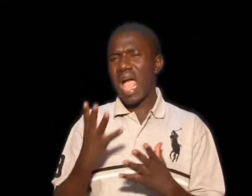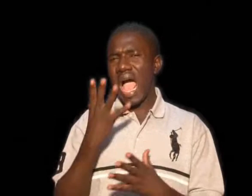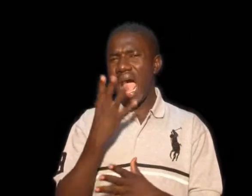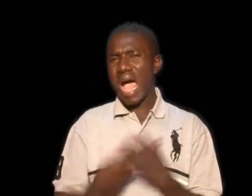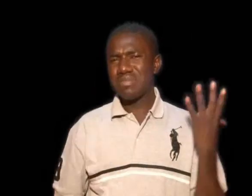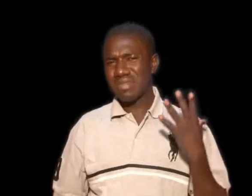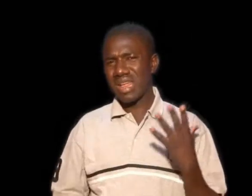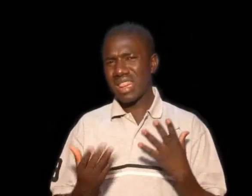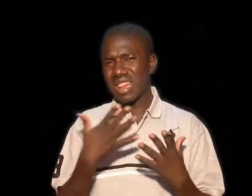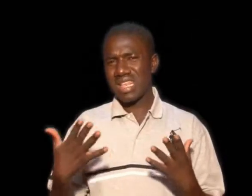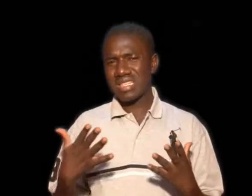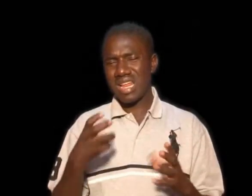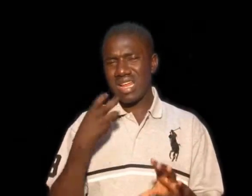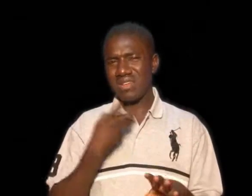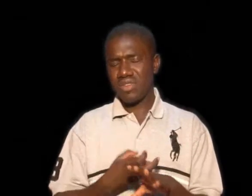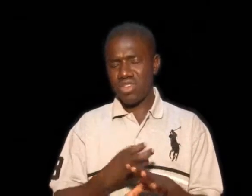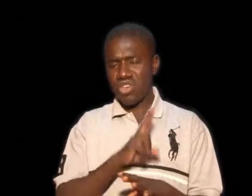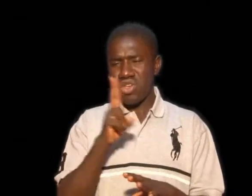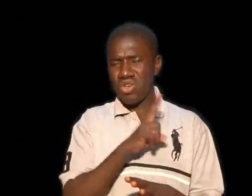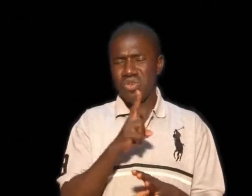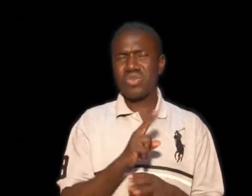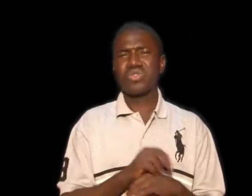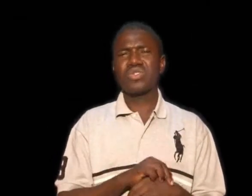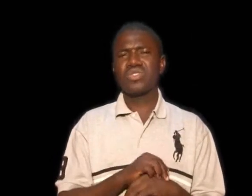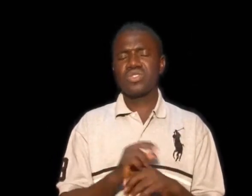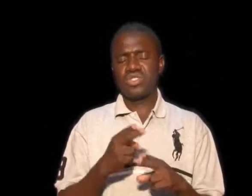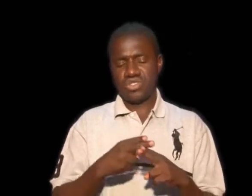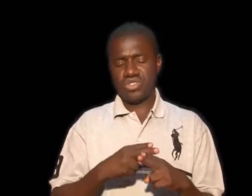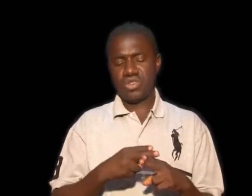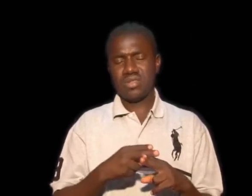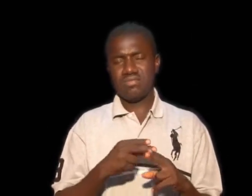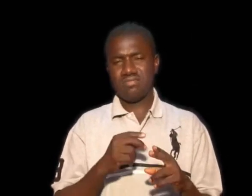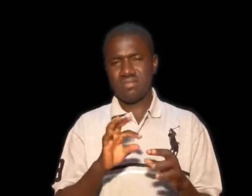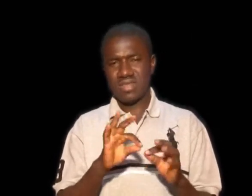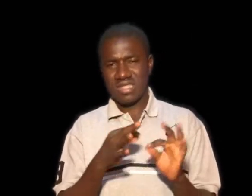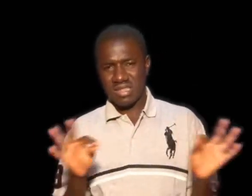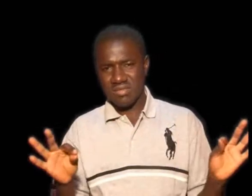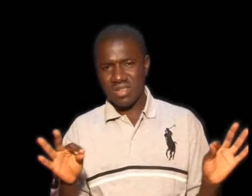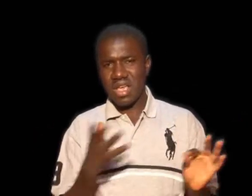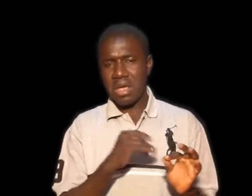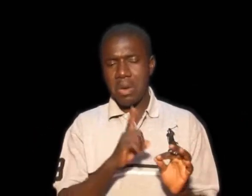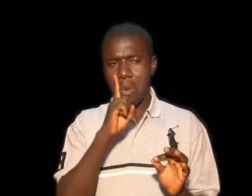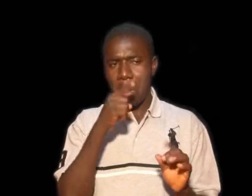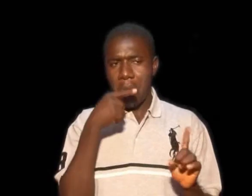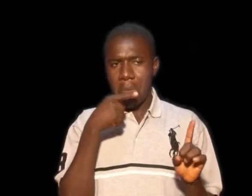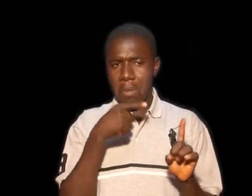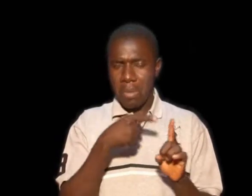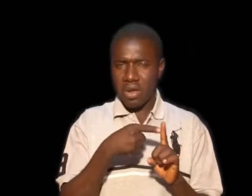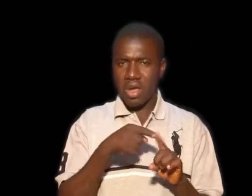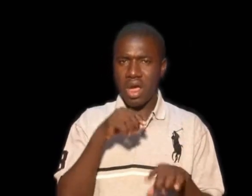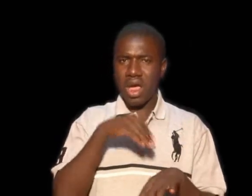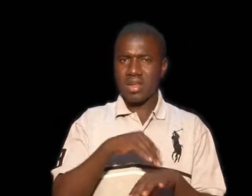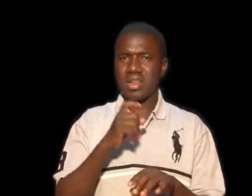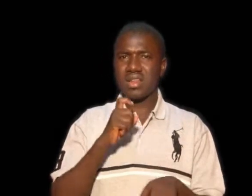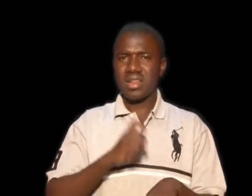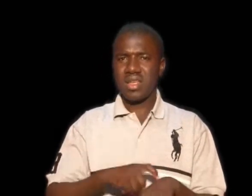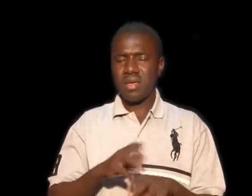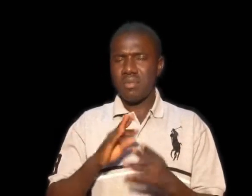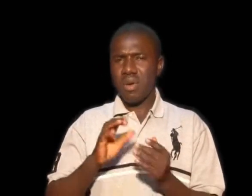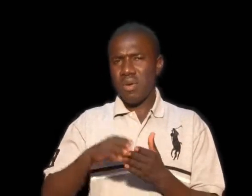concepts difficult. Use short sentences and express one point at a time. People with learning or